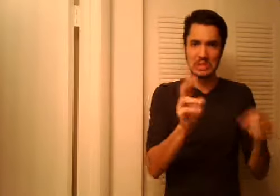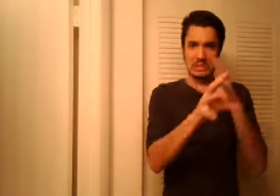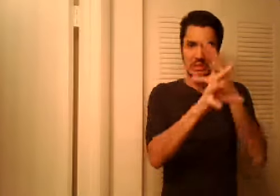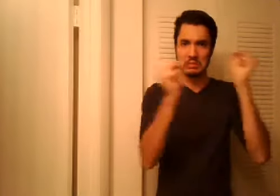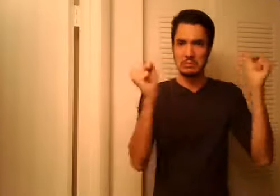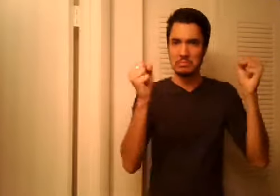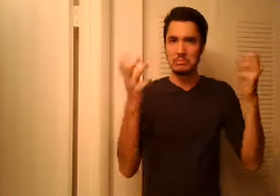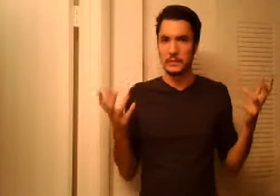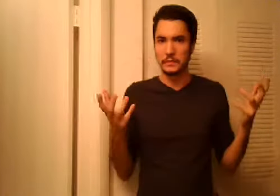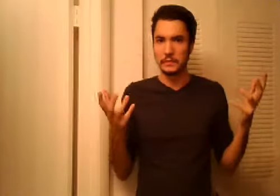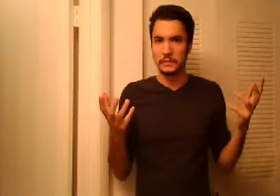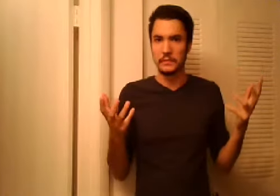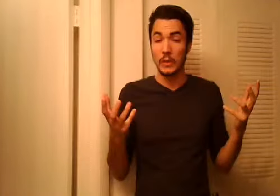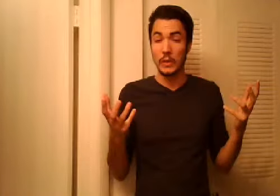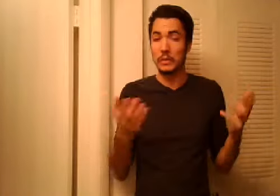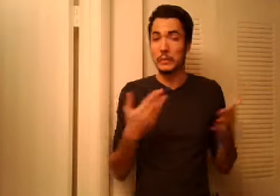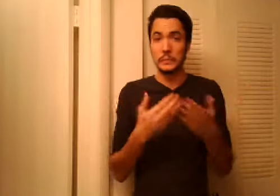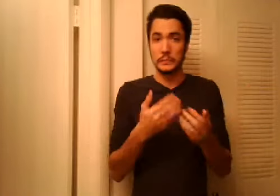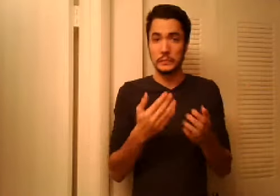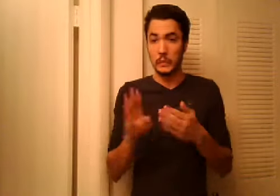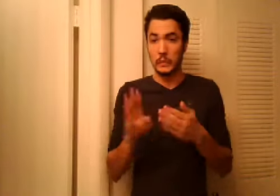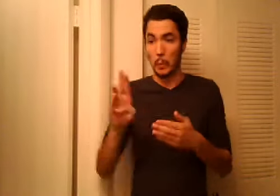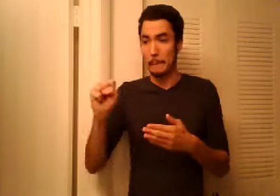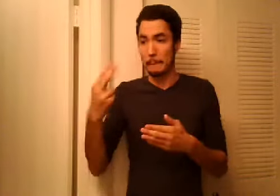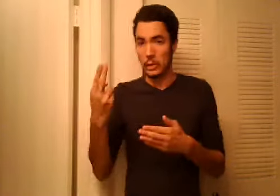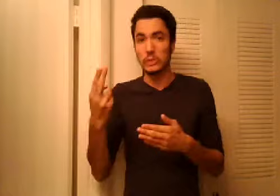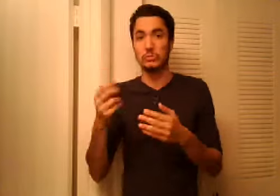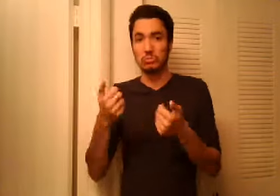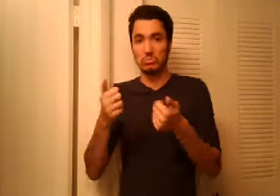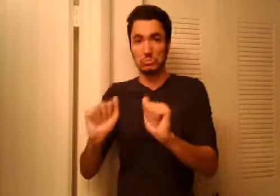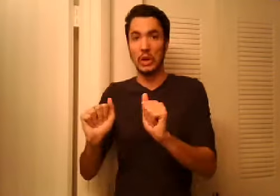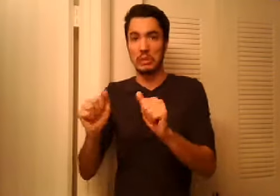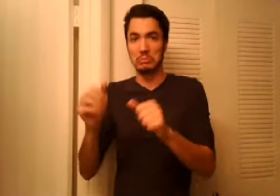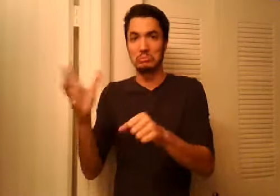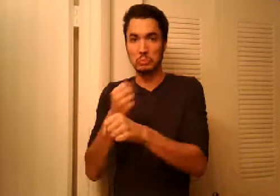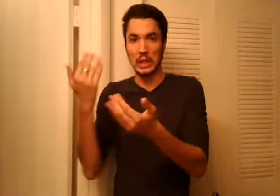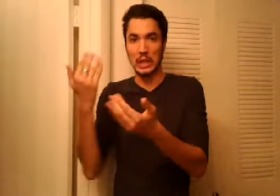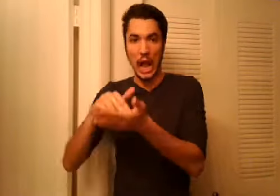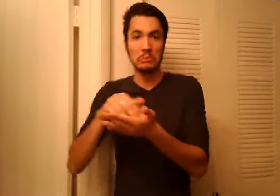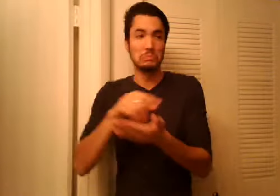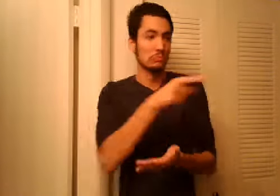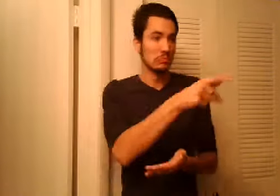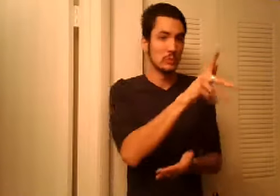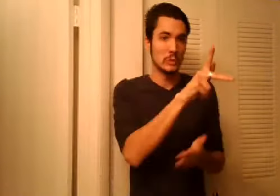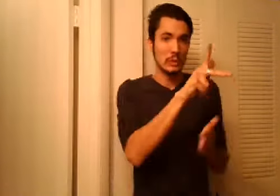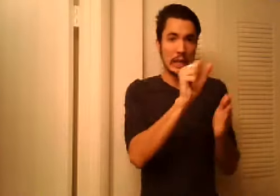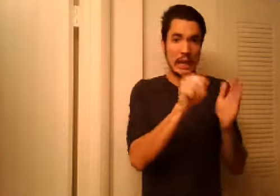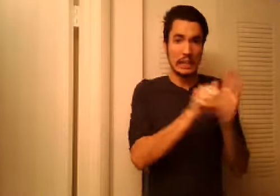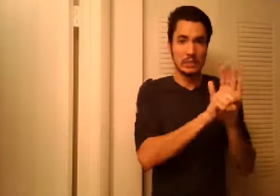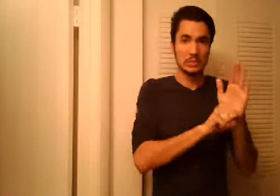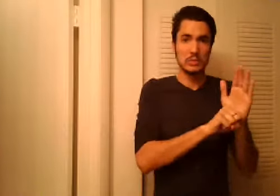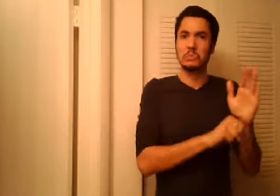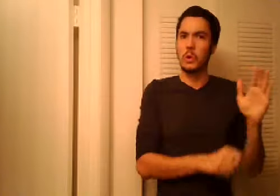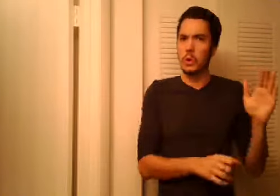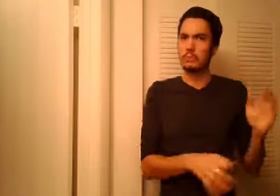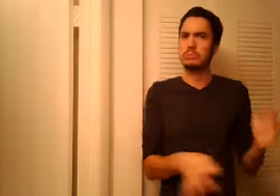2004, Kansas voted for Bush by a wide margin. Right? It wasn't even like close. Right? This was Bush versus Kerry.